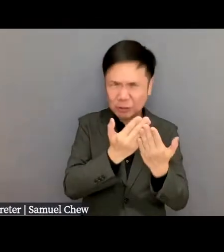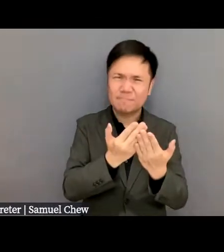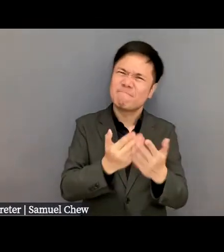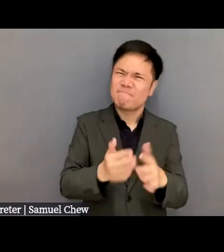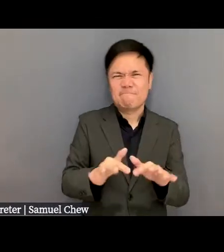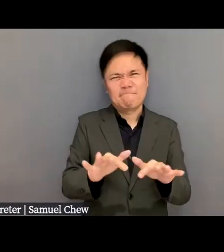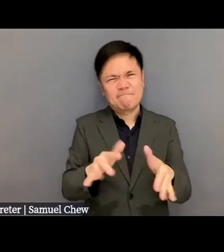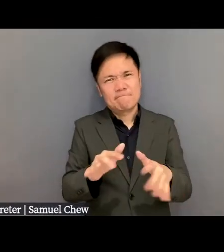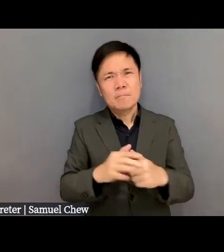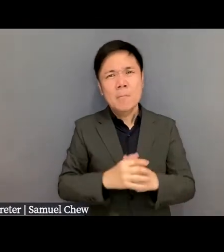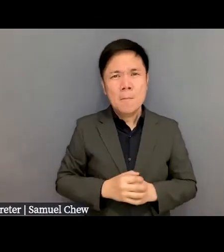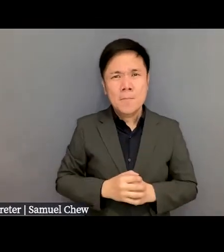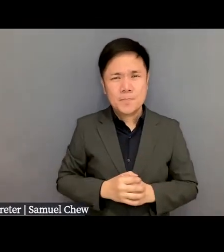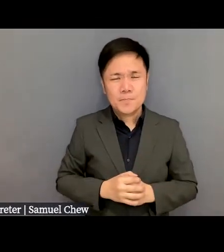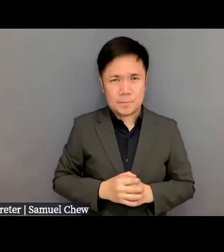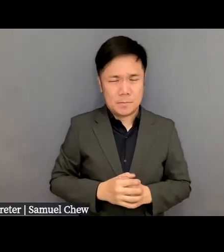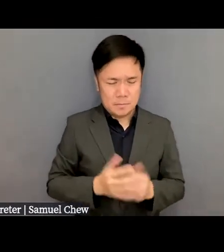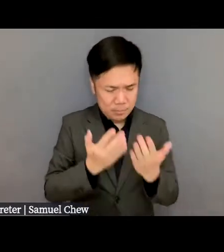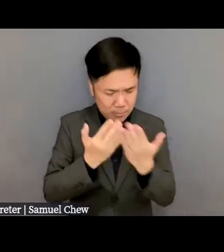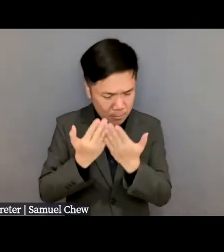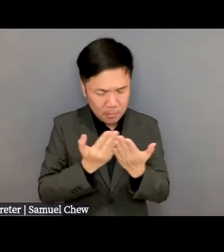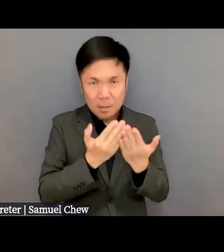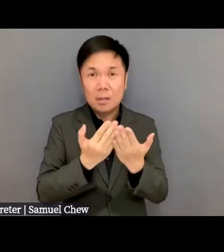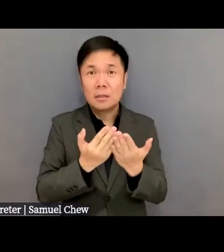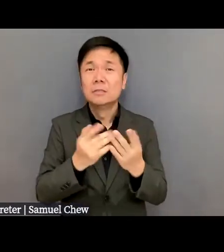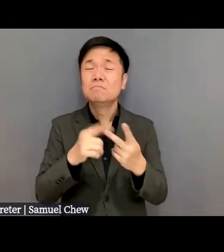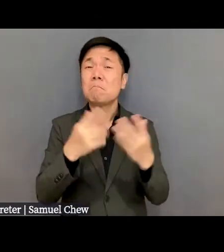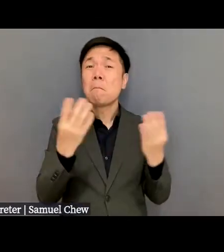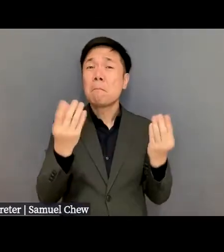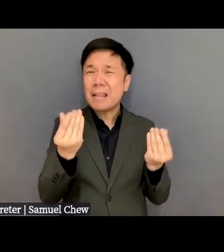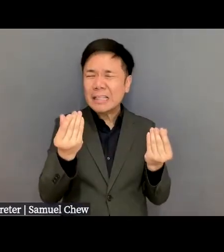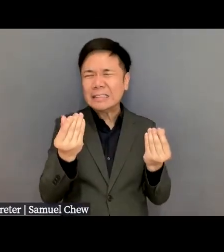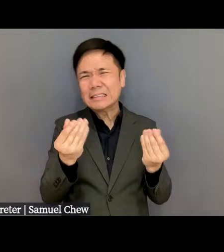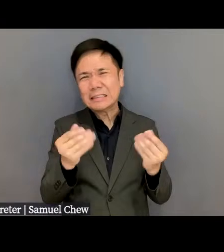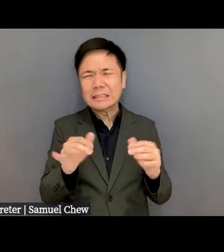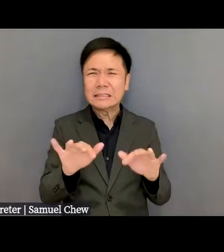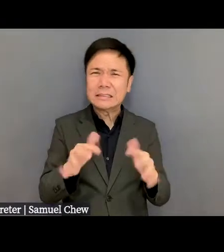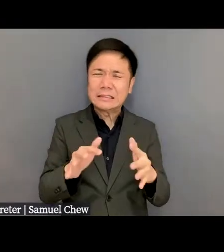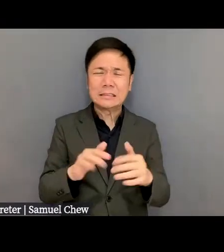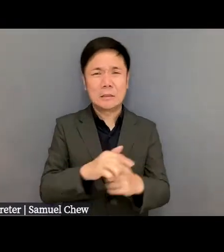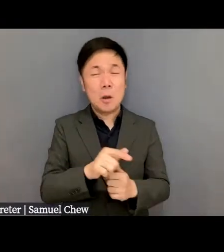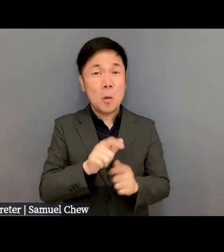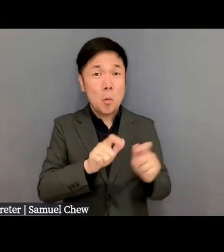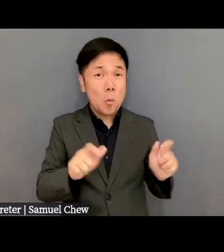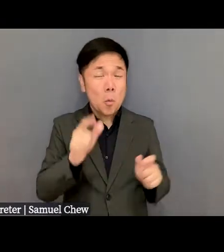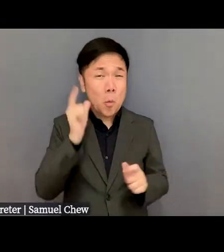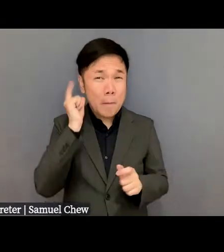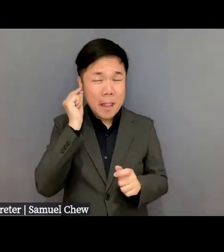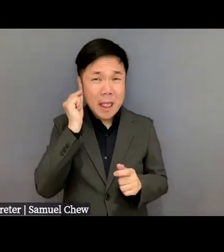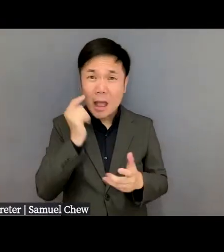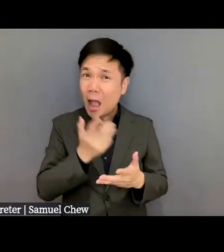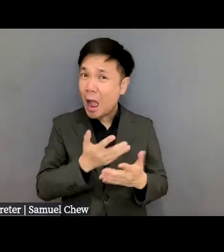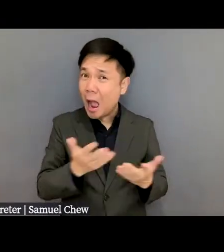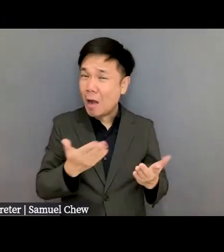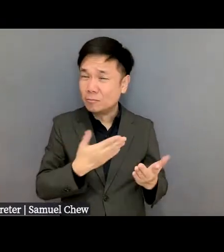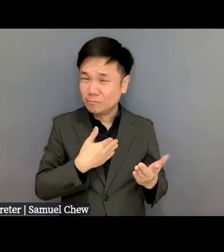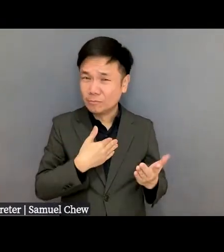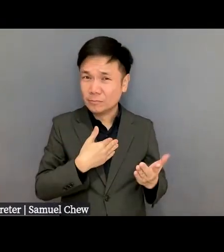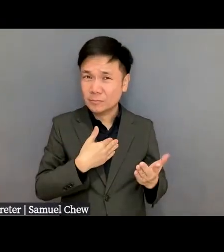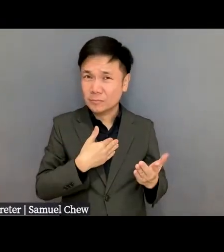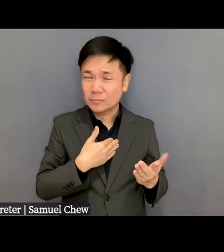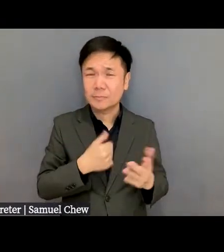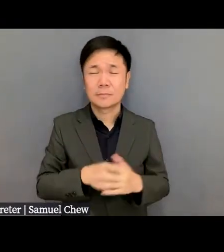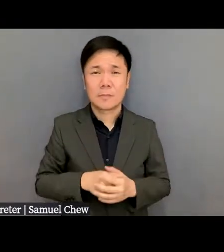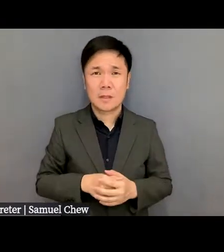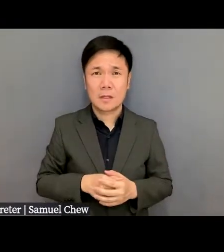a limitation when it comes to finances with women, especially on both sides of the